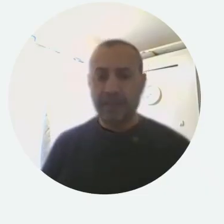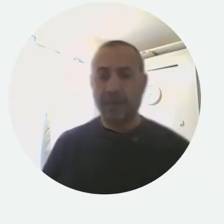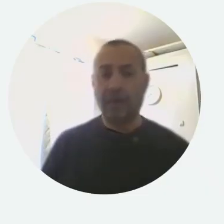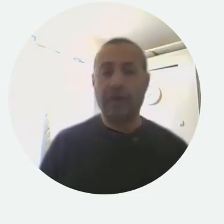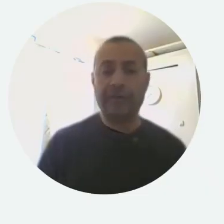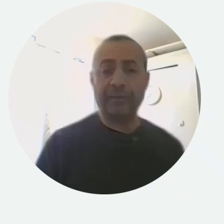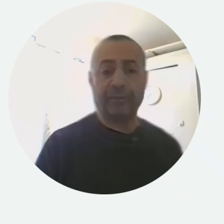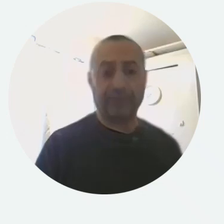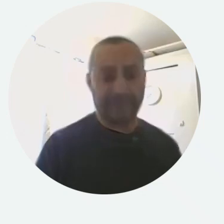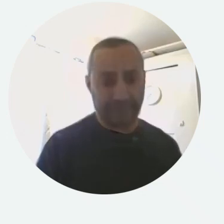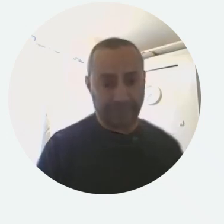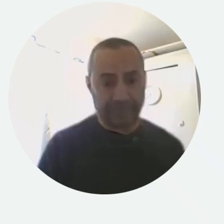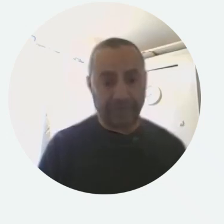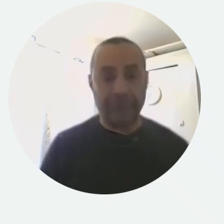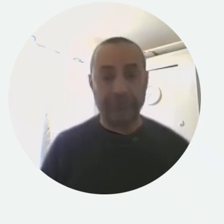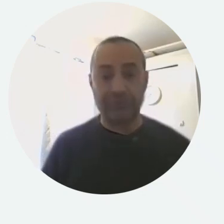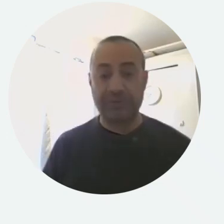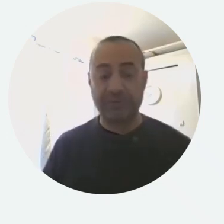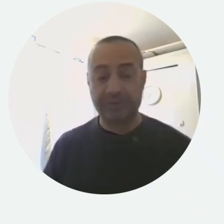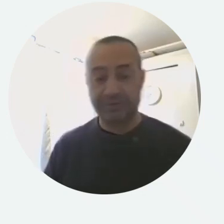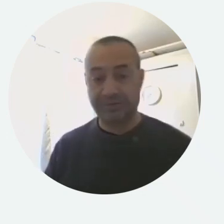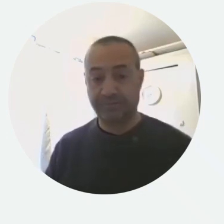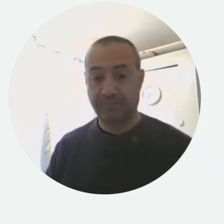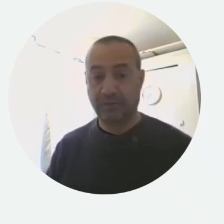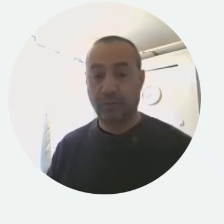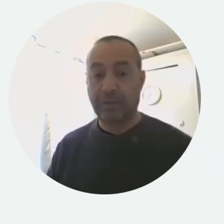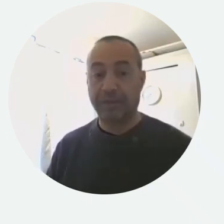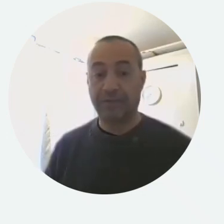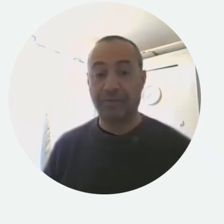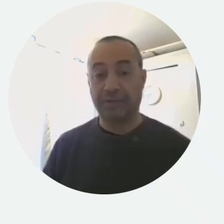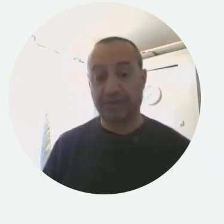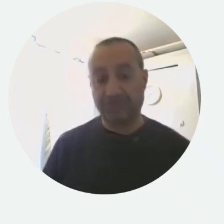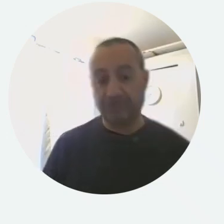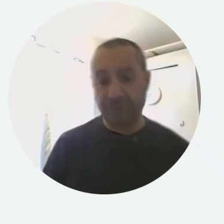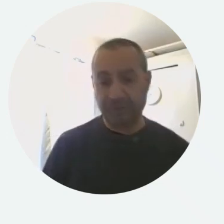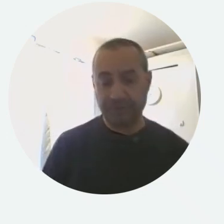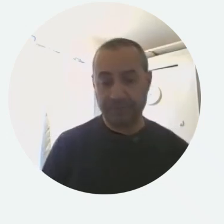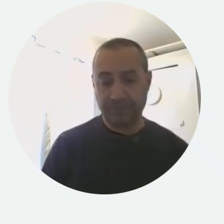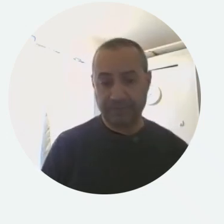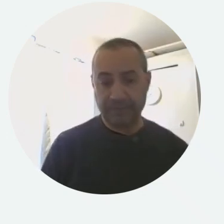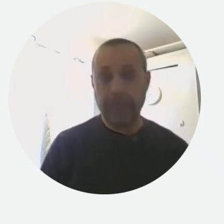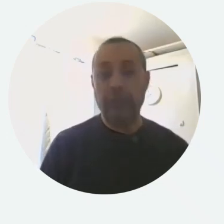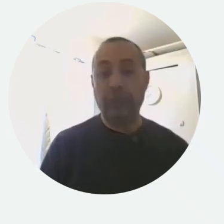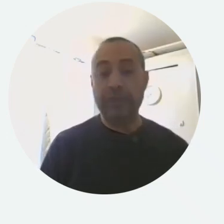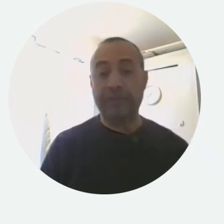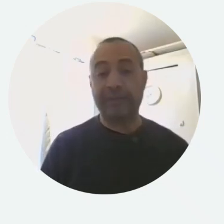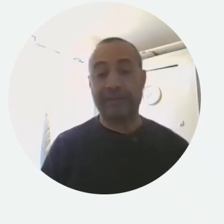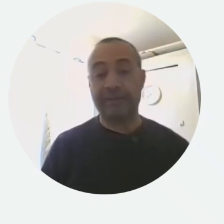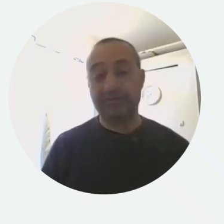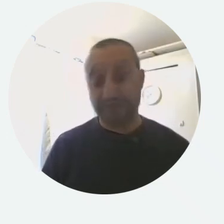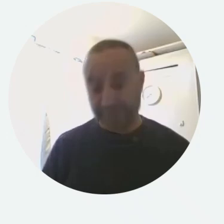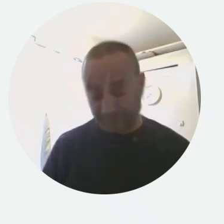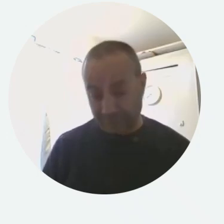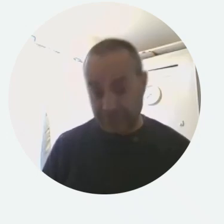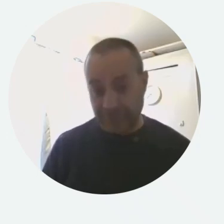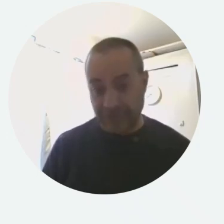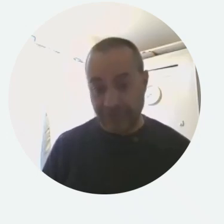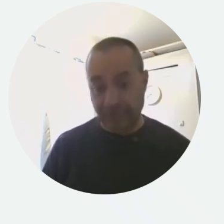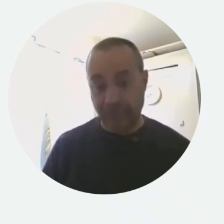Here are some more examples how visuals can be used. We have a communication book, we have a set of instructions about